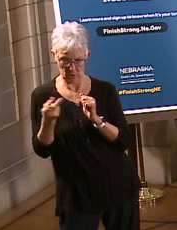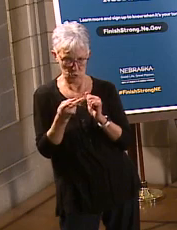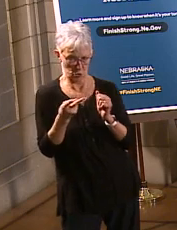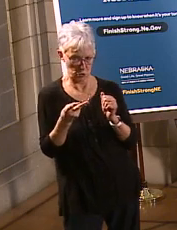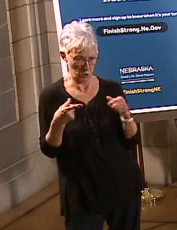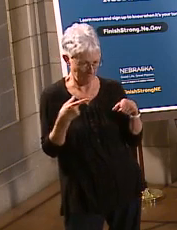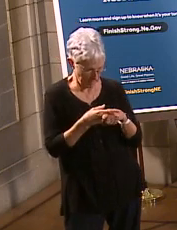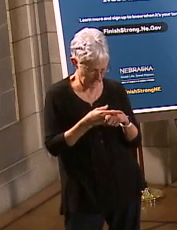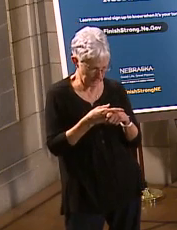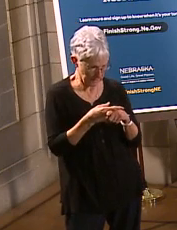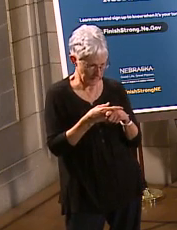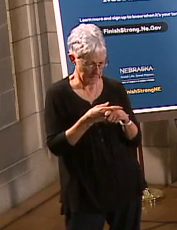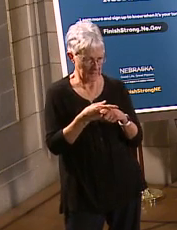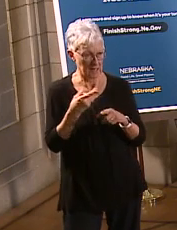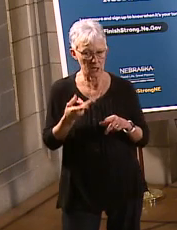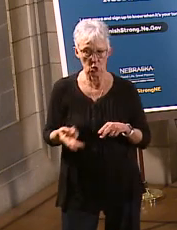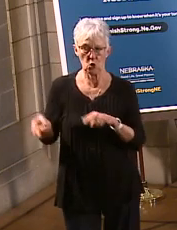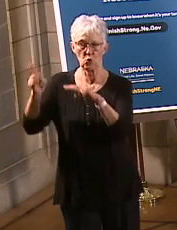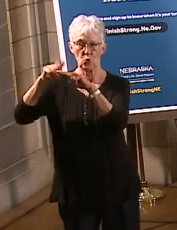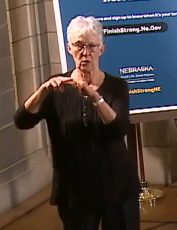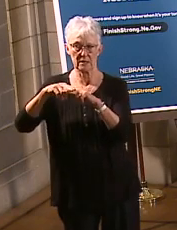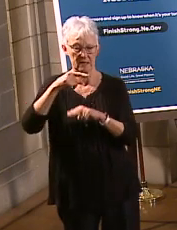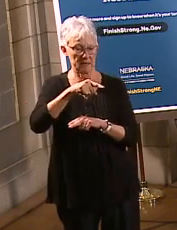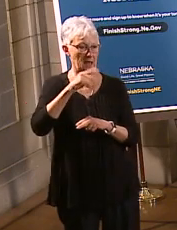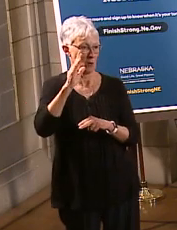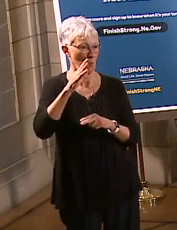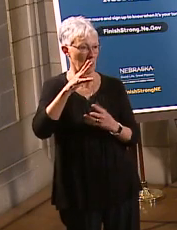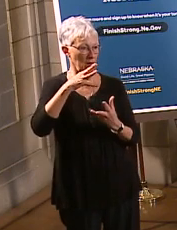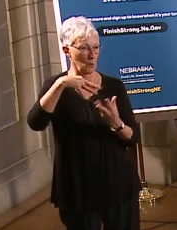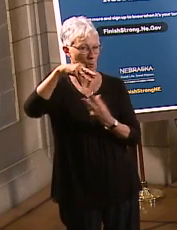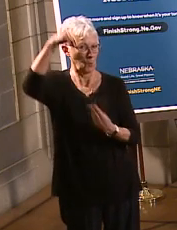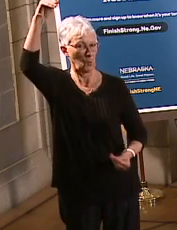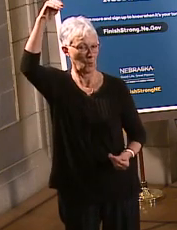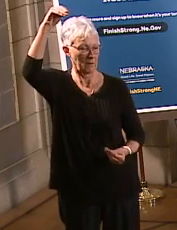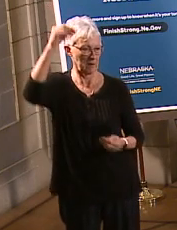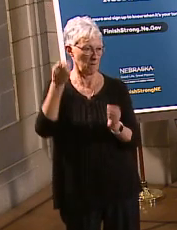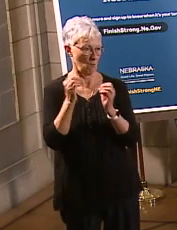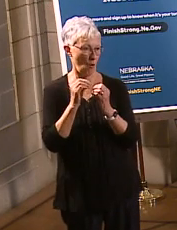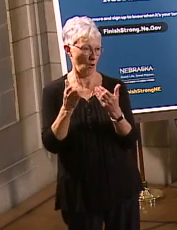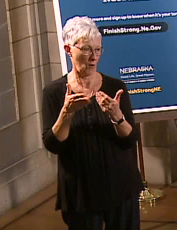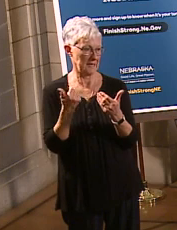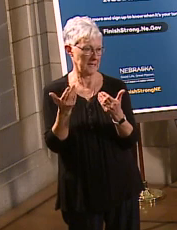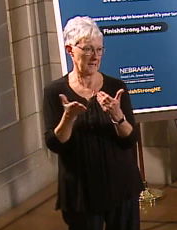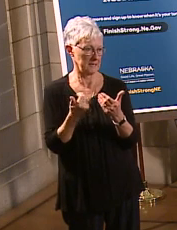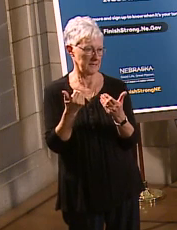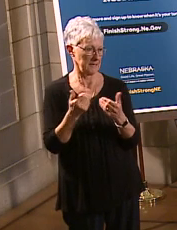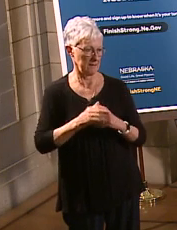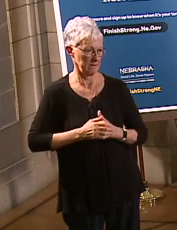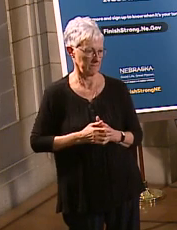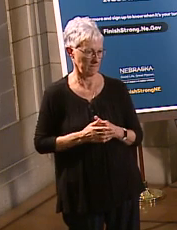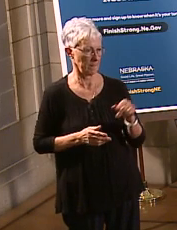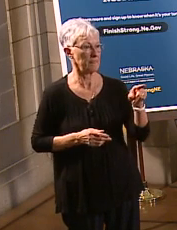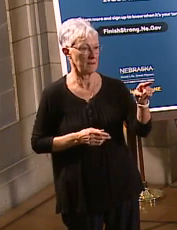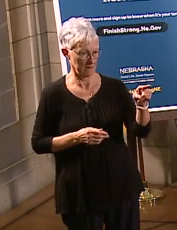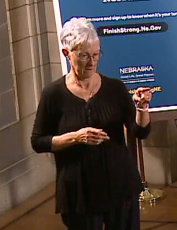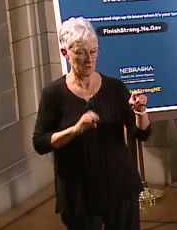raises that read vapor pressure and makes it to where it evaporates more easily. So that's what we have to pay attention to.